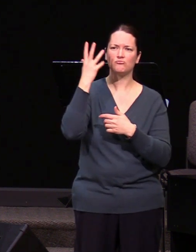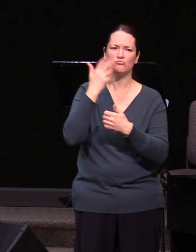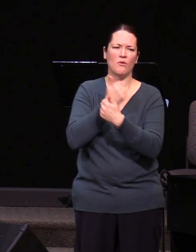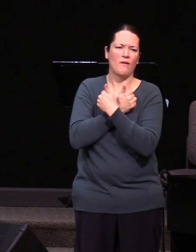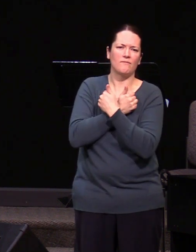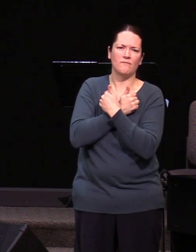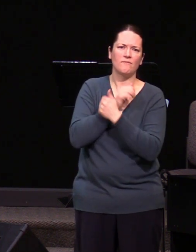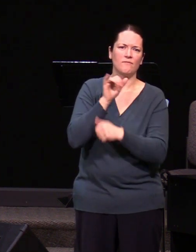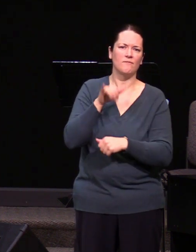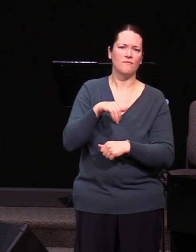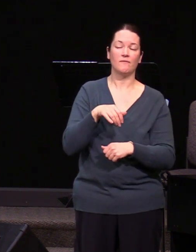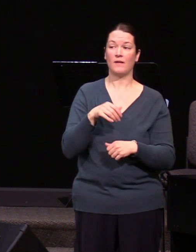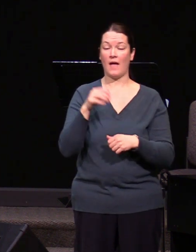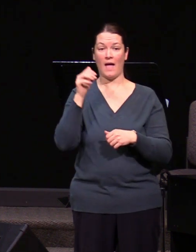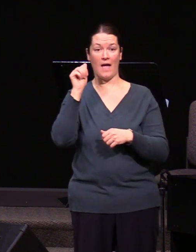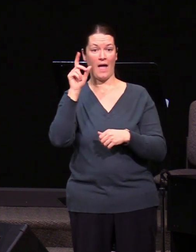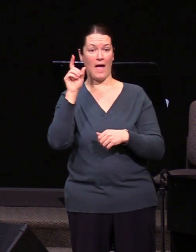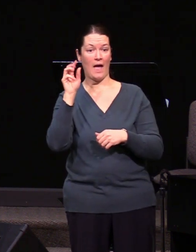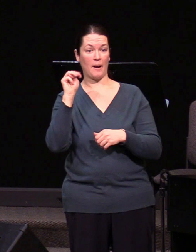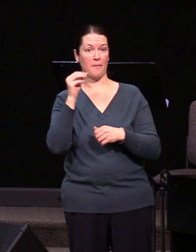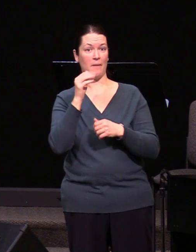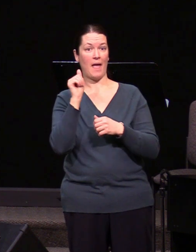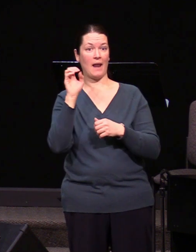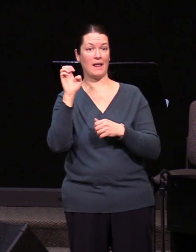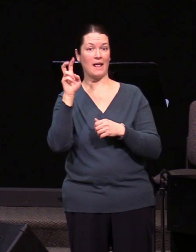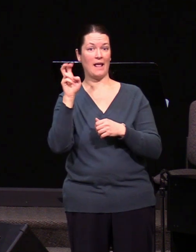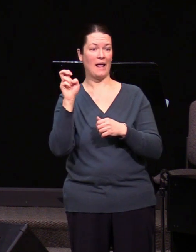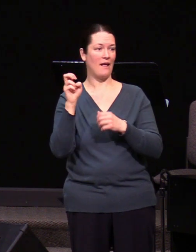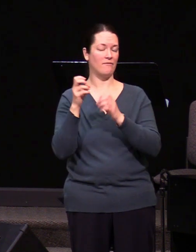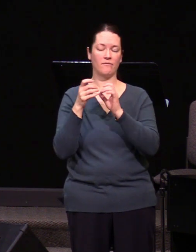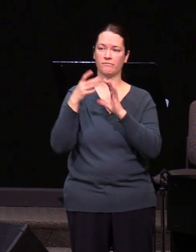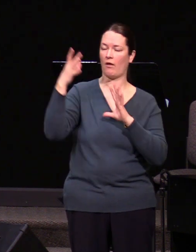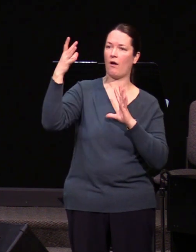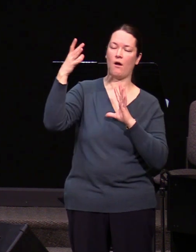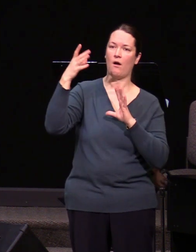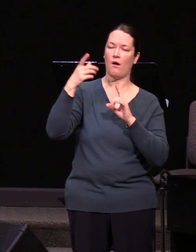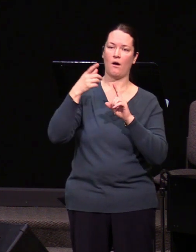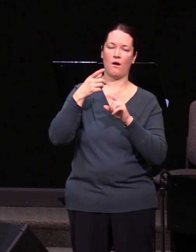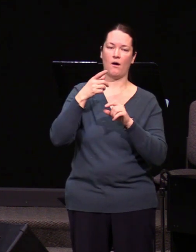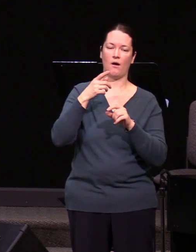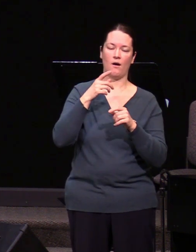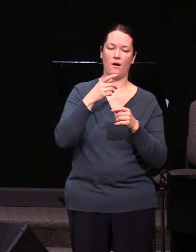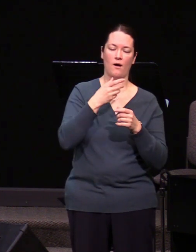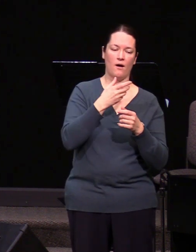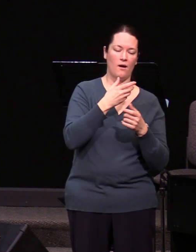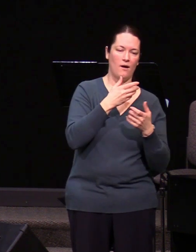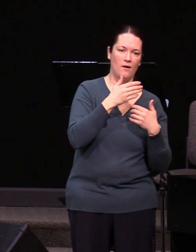When Adam and Eve fell from grace and the world broke, that mission didn't stop.